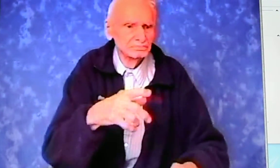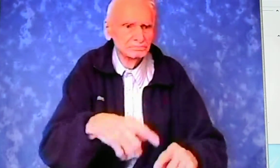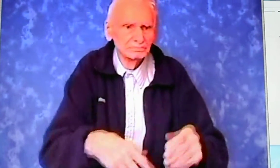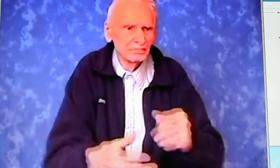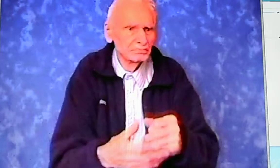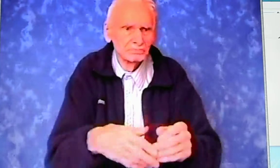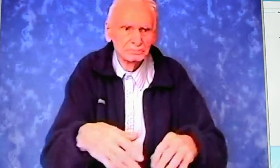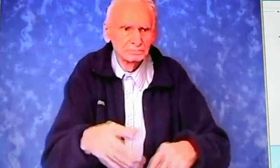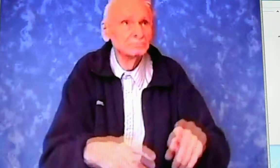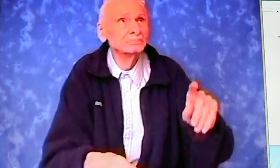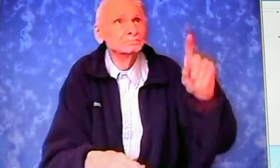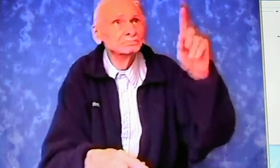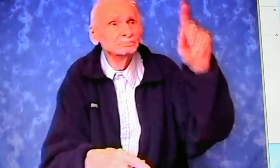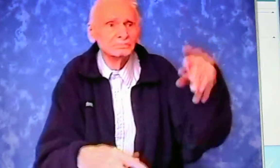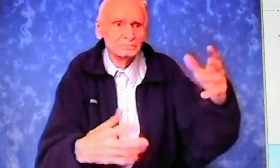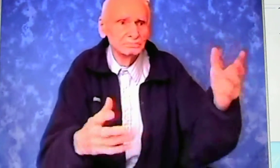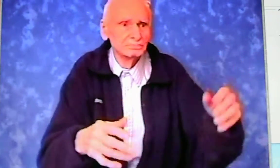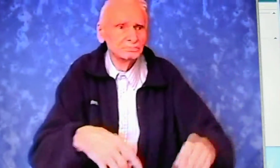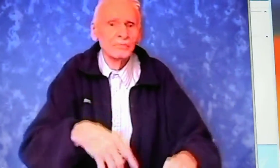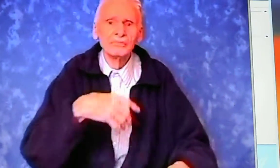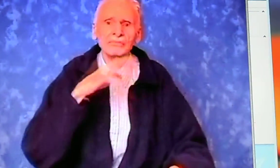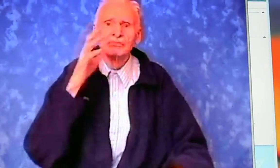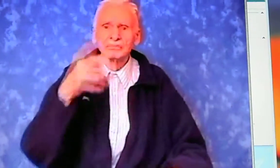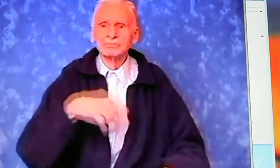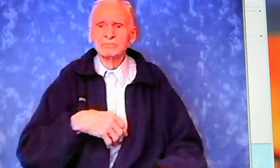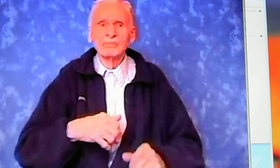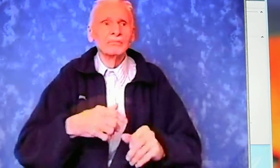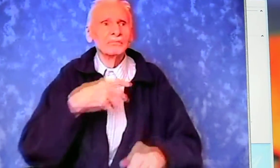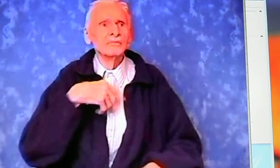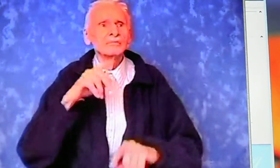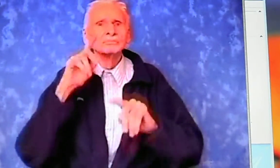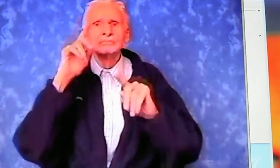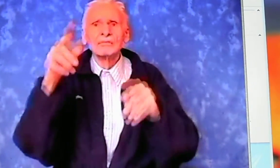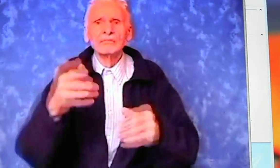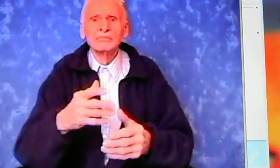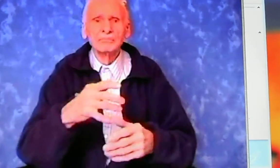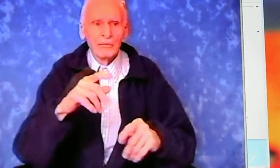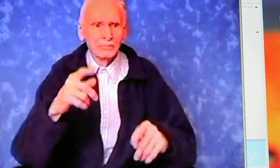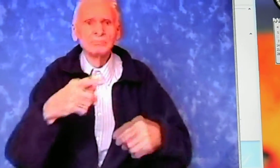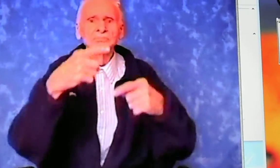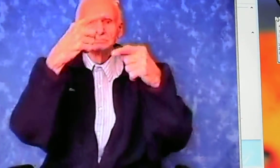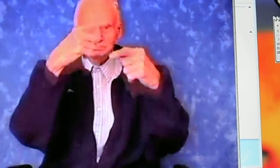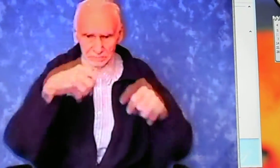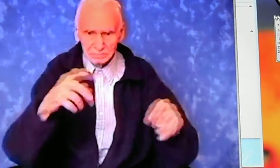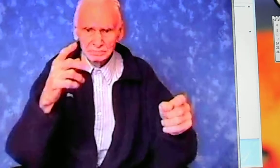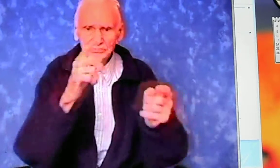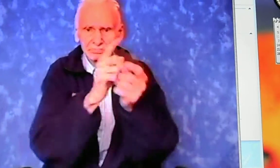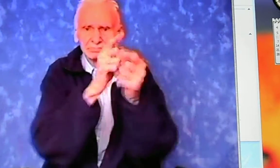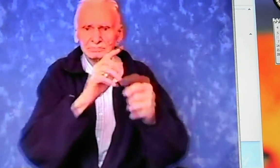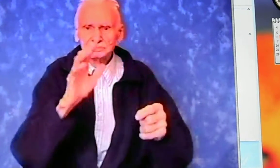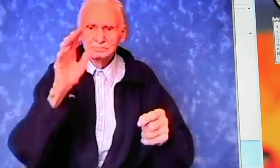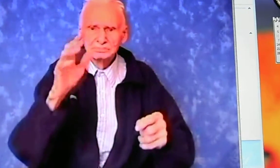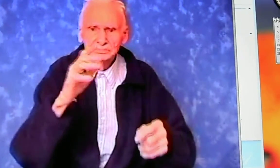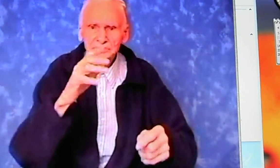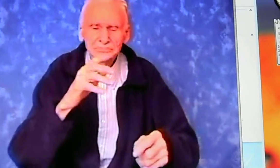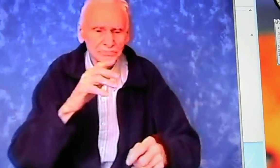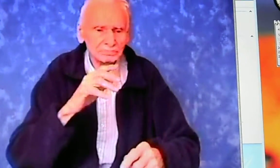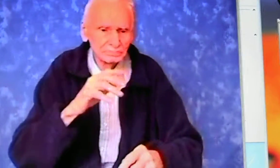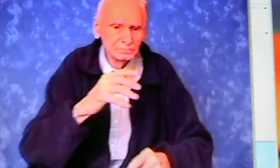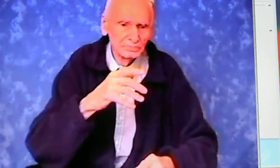my brother had realized that I was deaf and wasn't able to walk, and he said the same thing that the doctor had, that this was God's doing. When we had